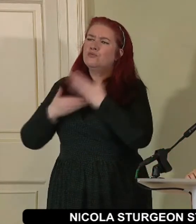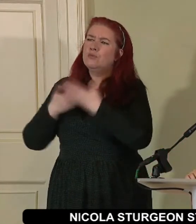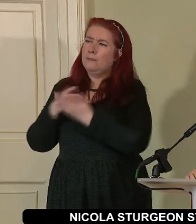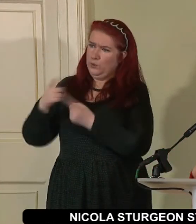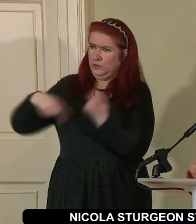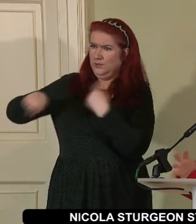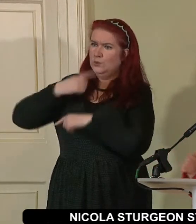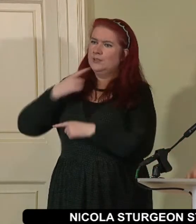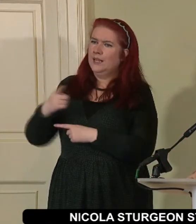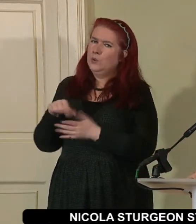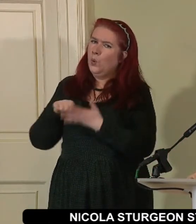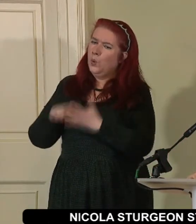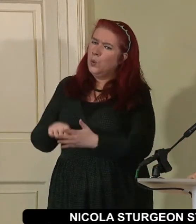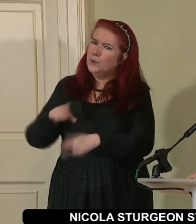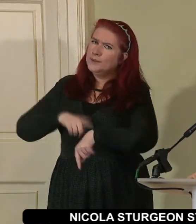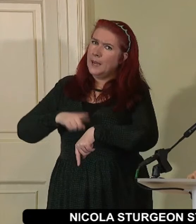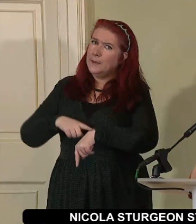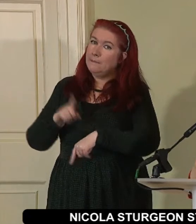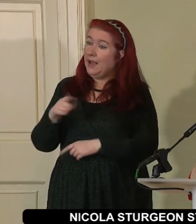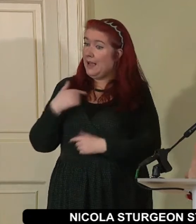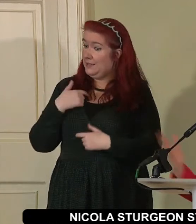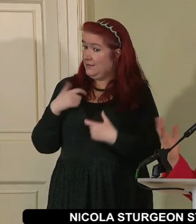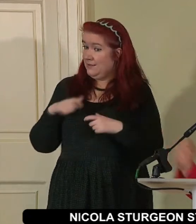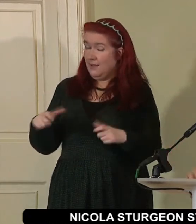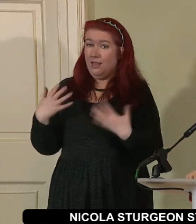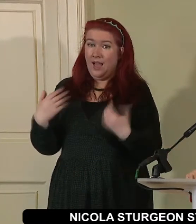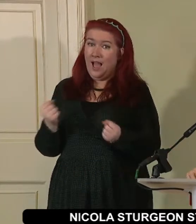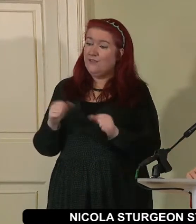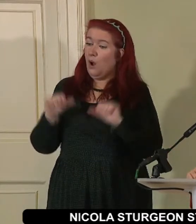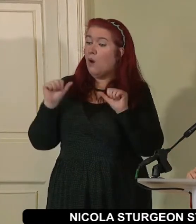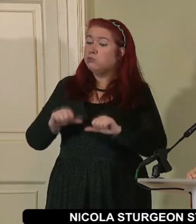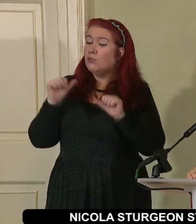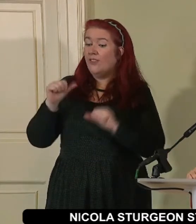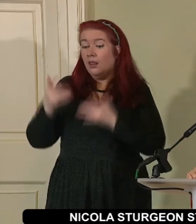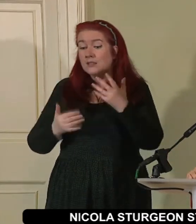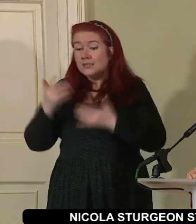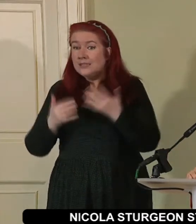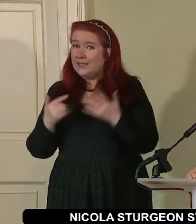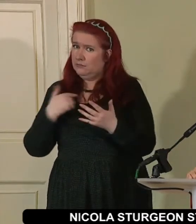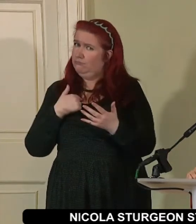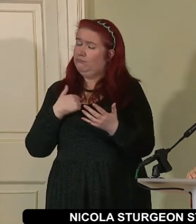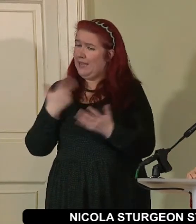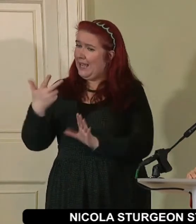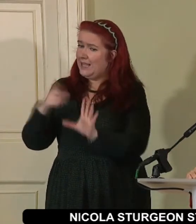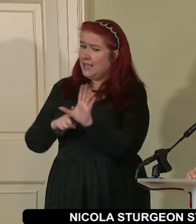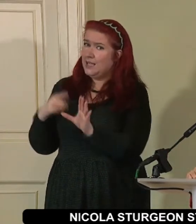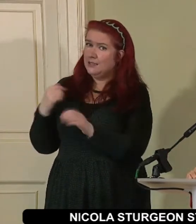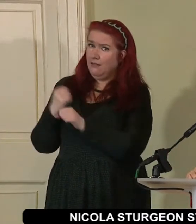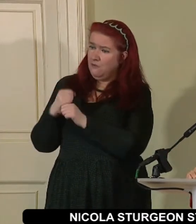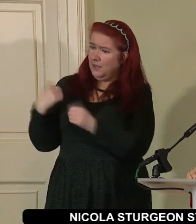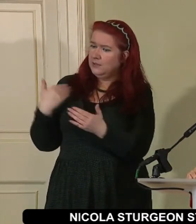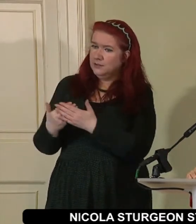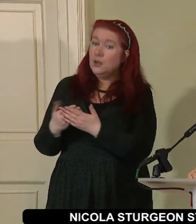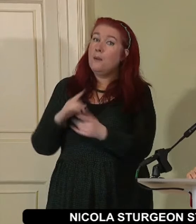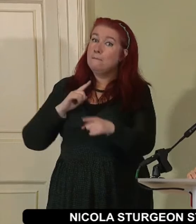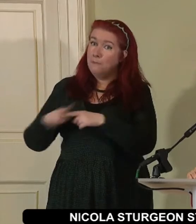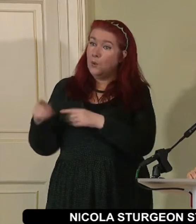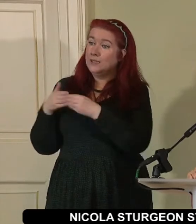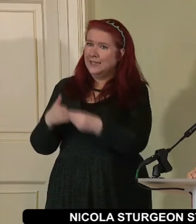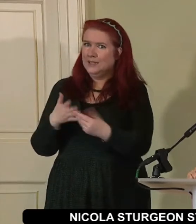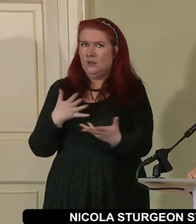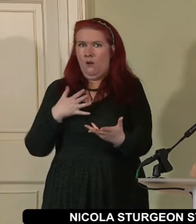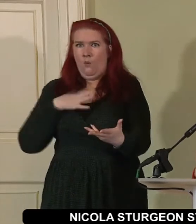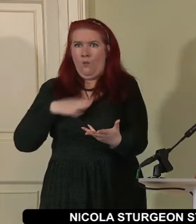of you as tough, you know, I enjoy approval ratings after 8 years in government that most leaders would give their right arm